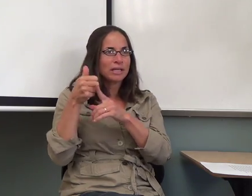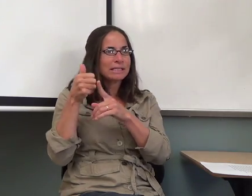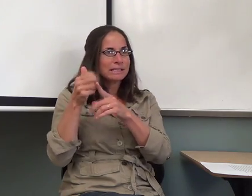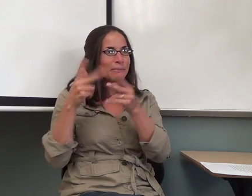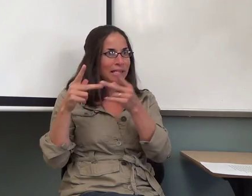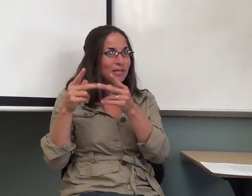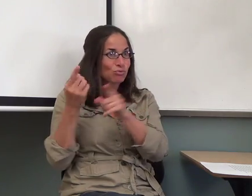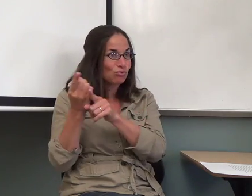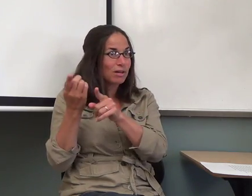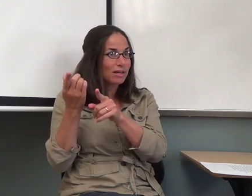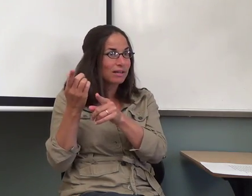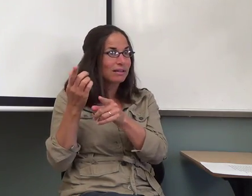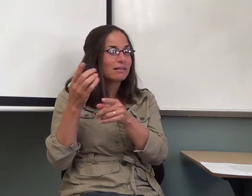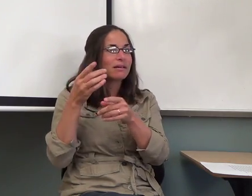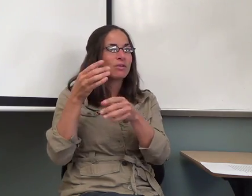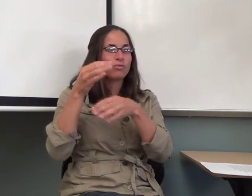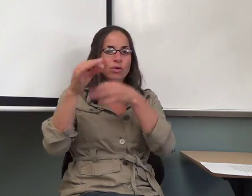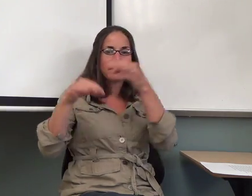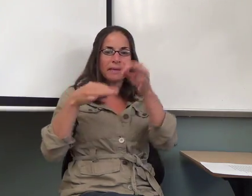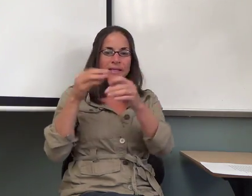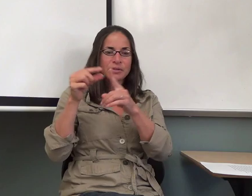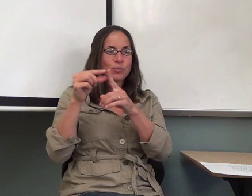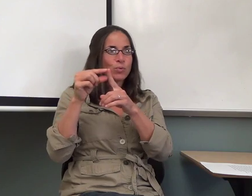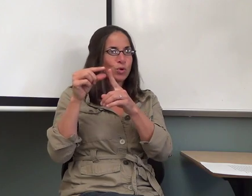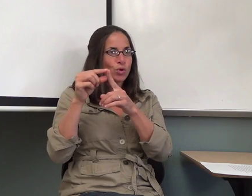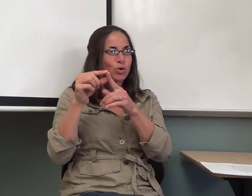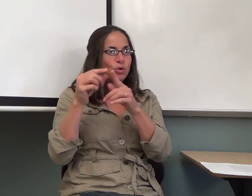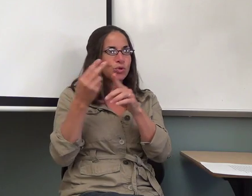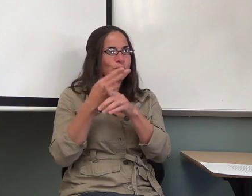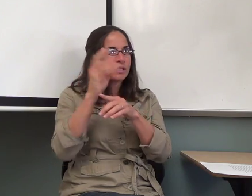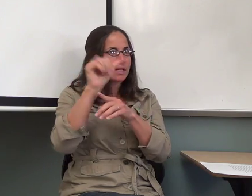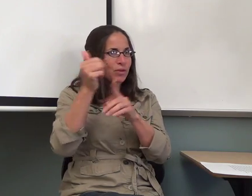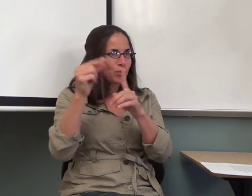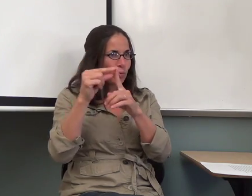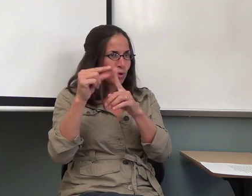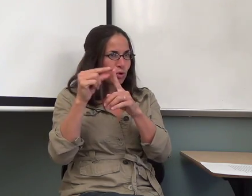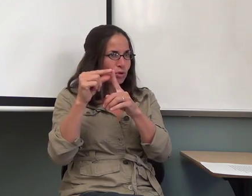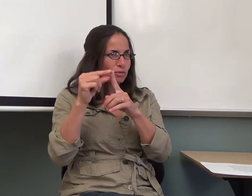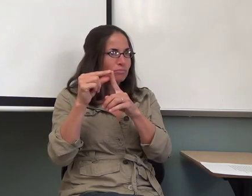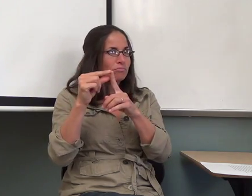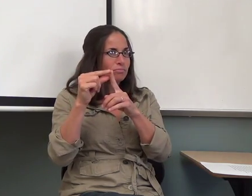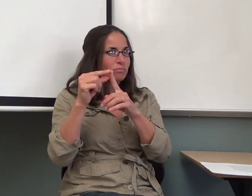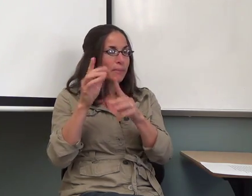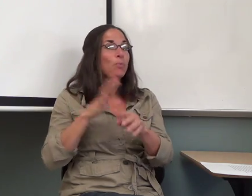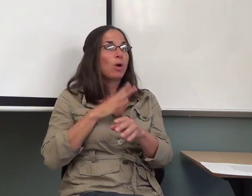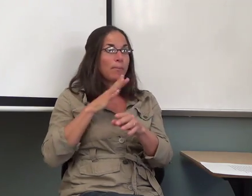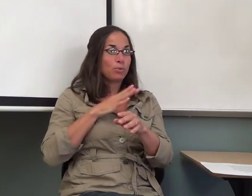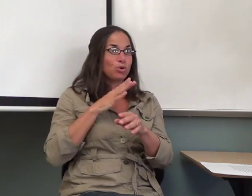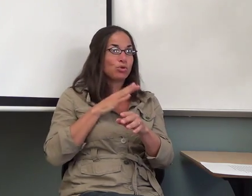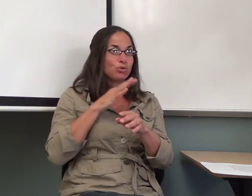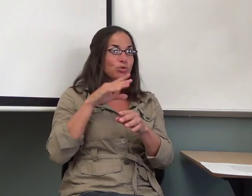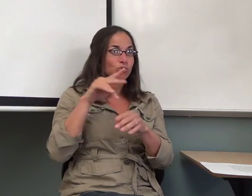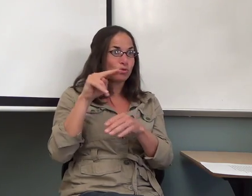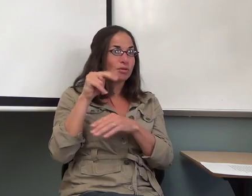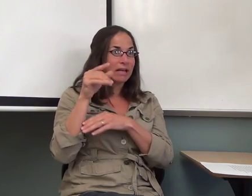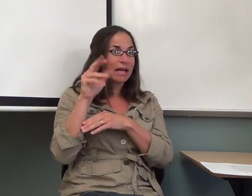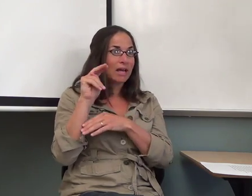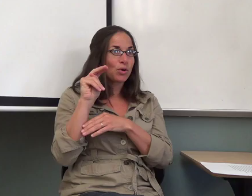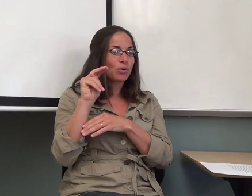So if I'm replacing a word with another word, Proper. and it's proper, isn't it? All of a sudden, but it's numbers. How can that